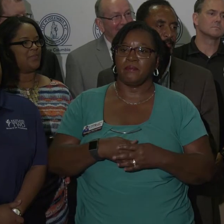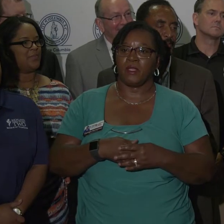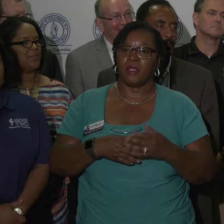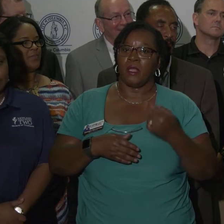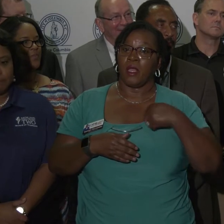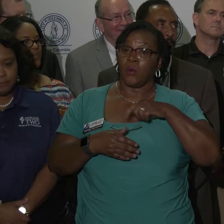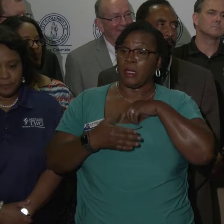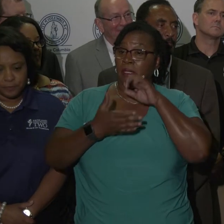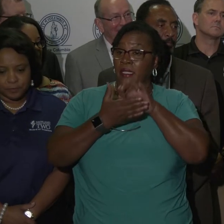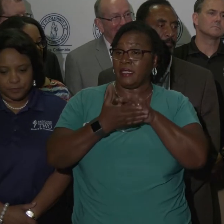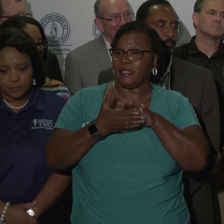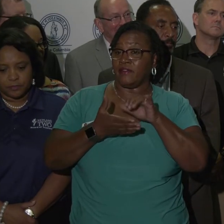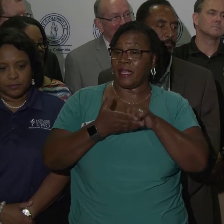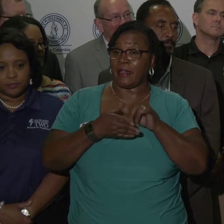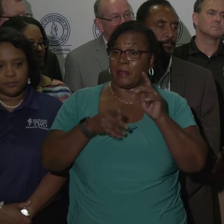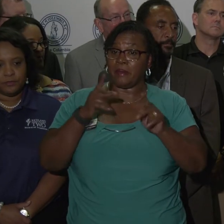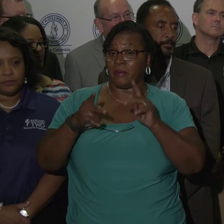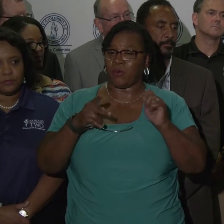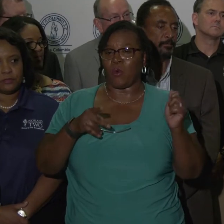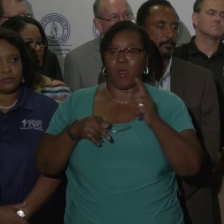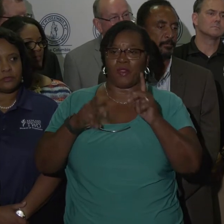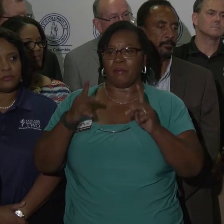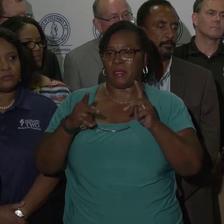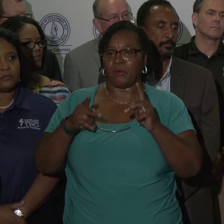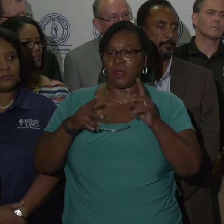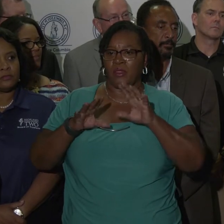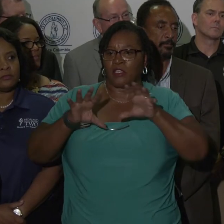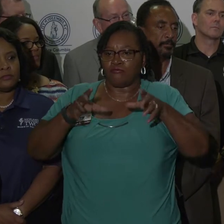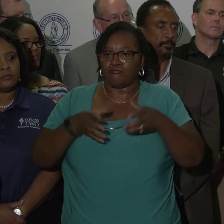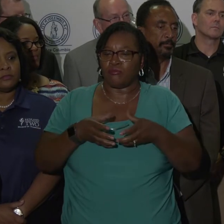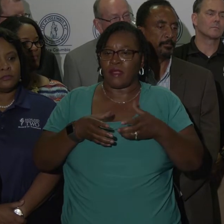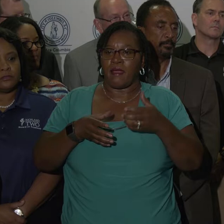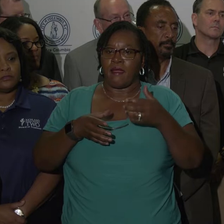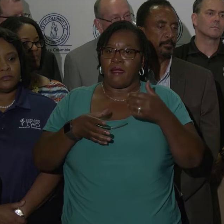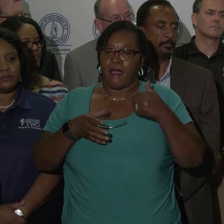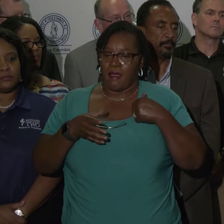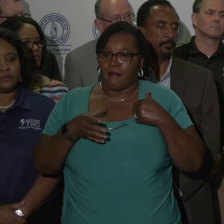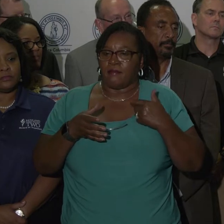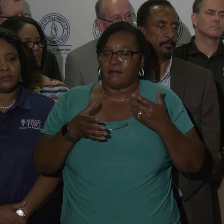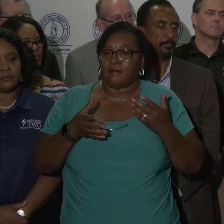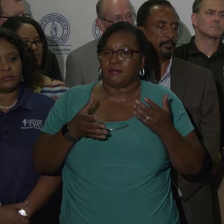we believe that all the folks are standing around us have been